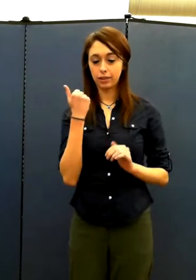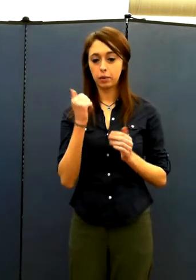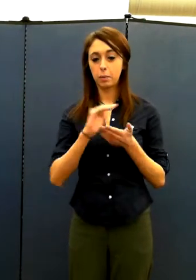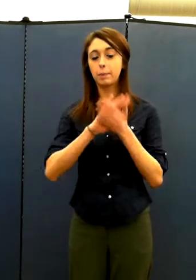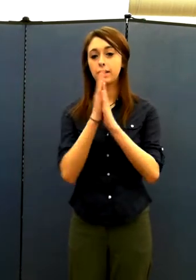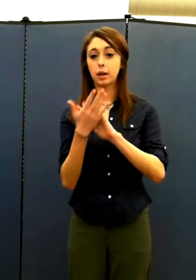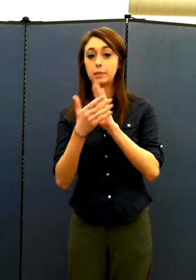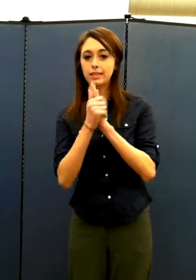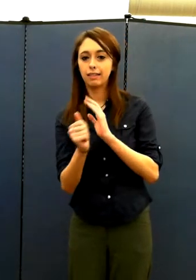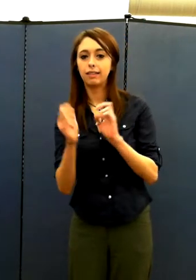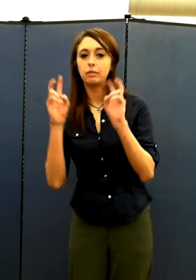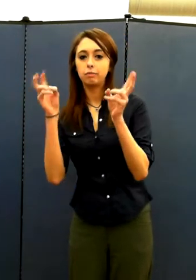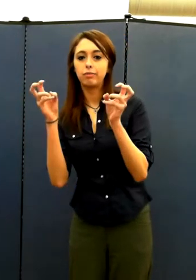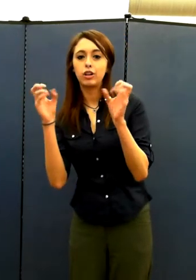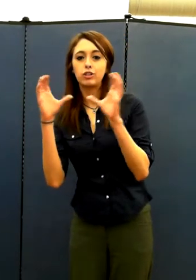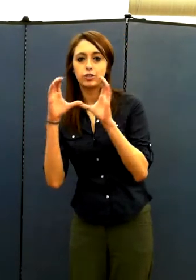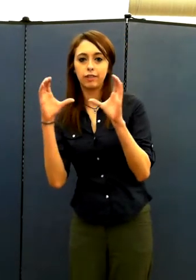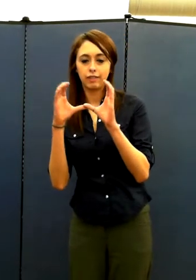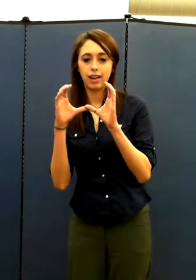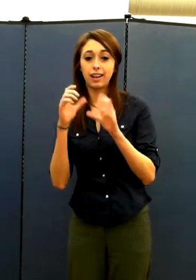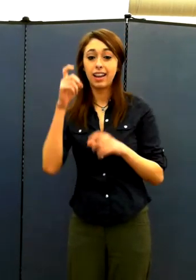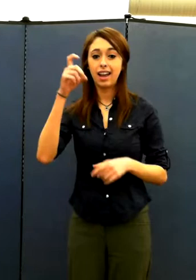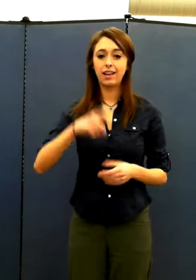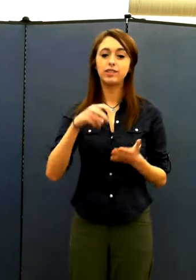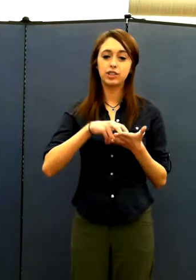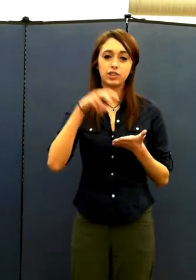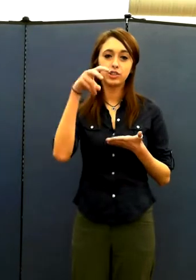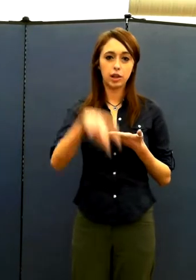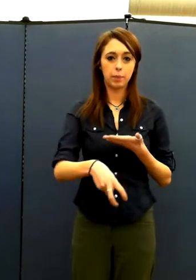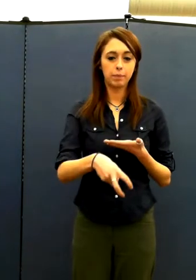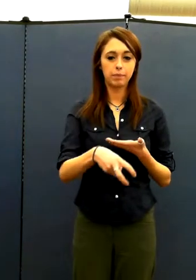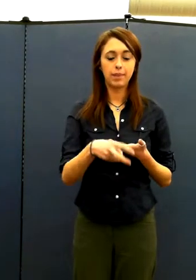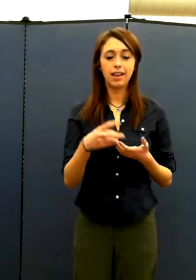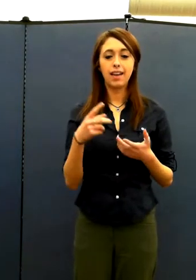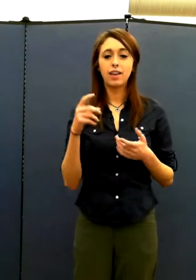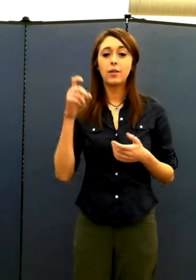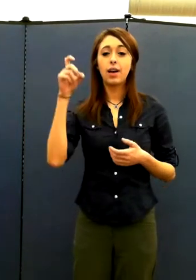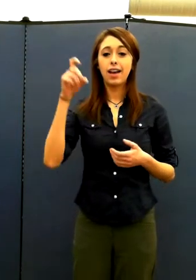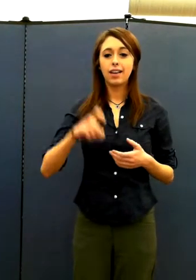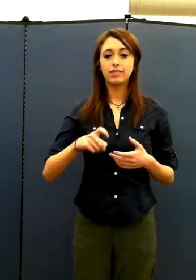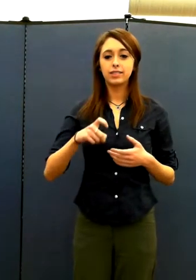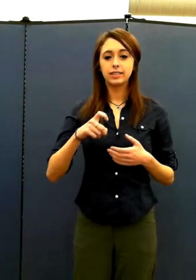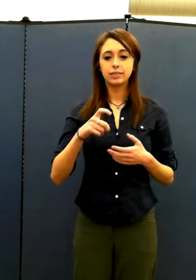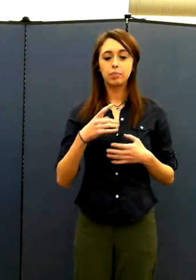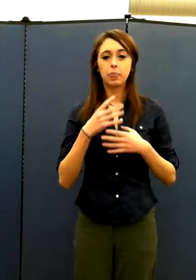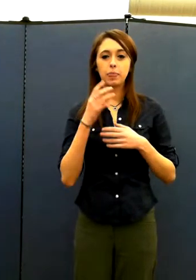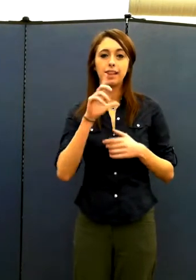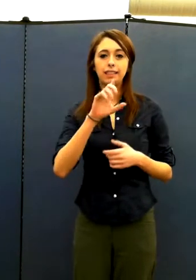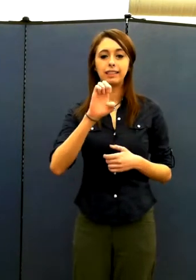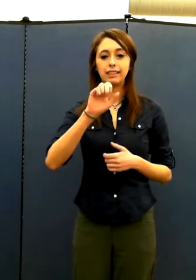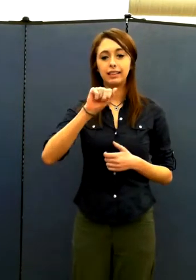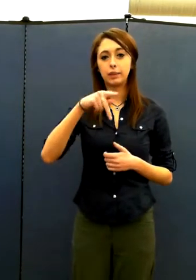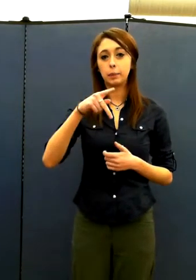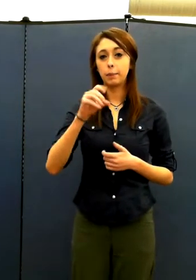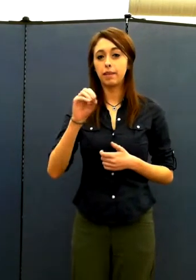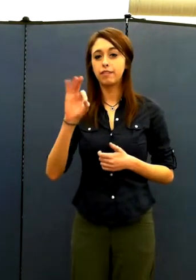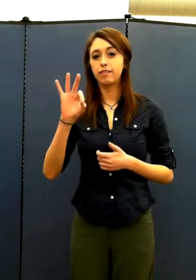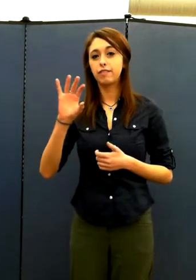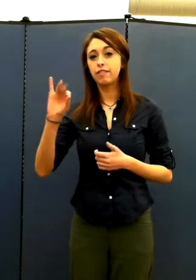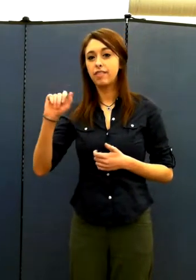become certified, you have to jump. You have to take that leap of faith. And you may not know whether you're going to go up or whether you're going to go